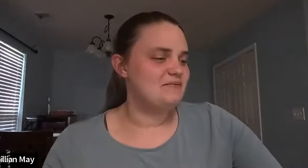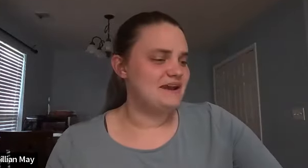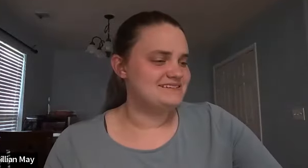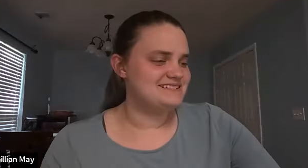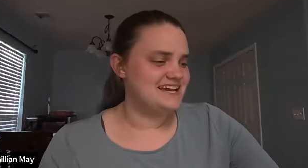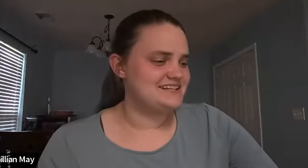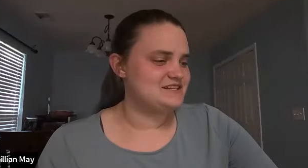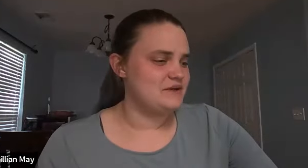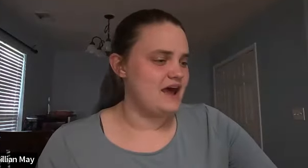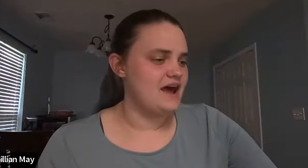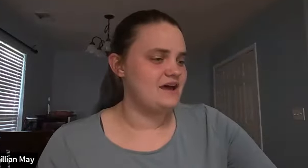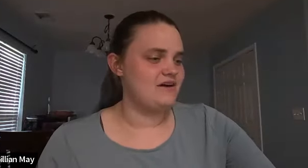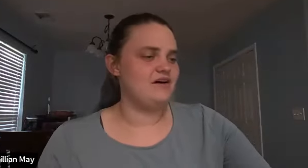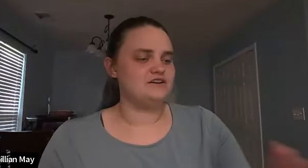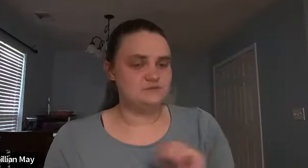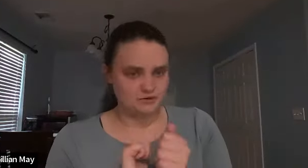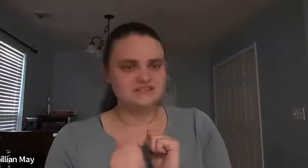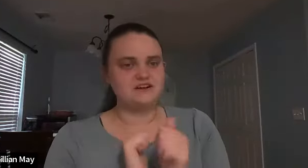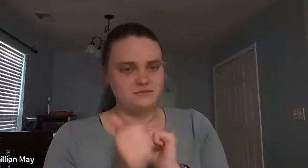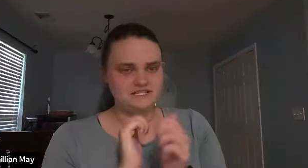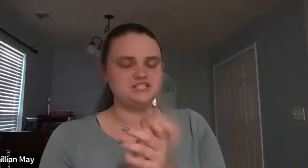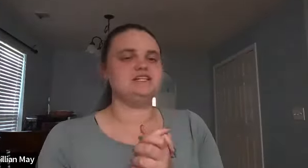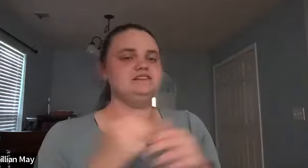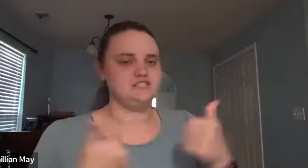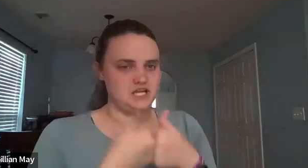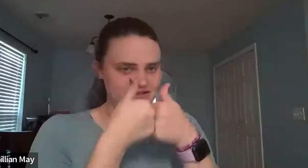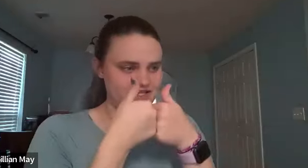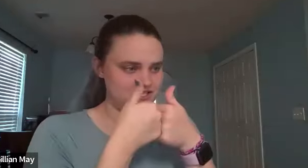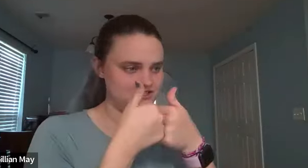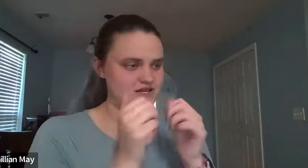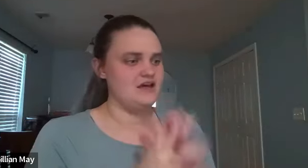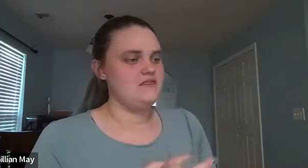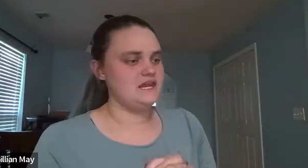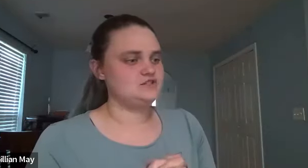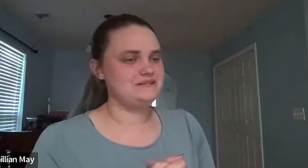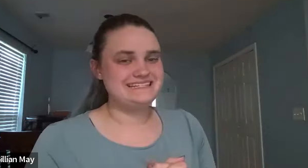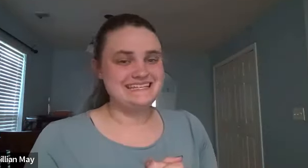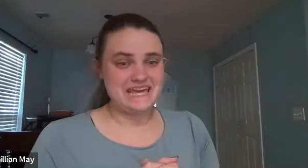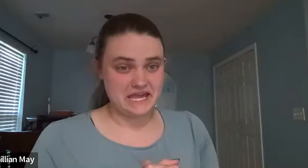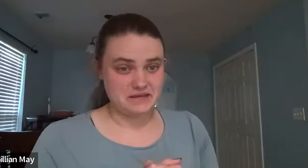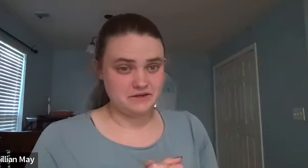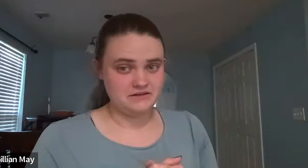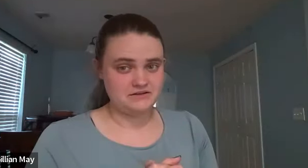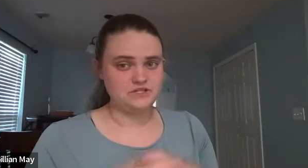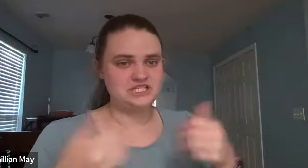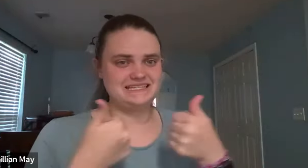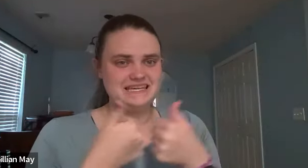but as I was saying, so we had our sports and our competition challenge. The next one is game, which is